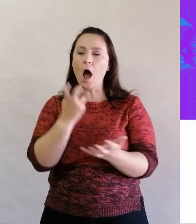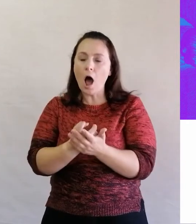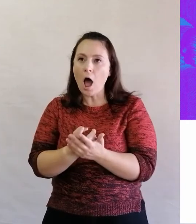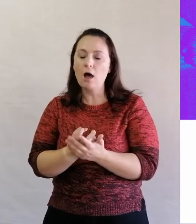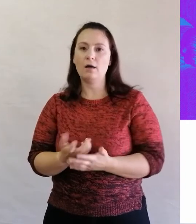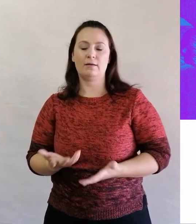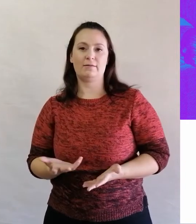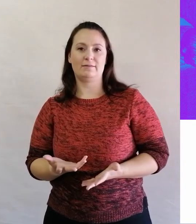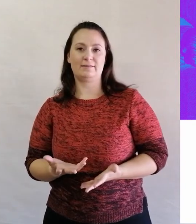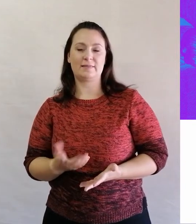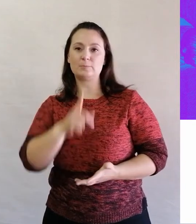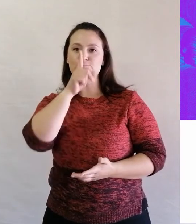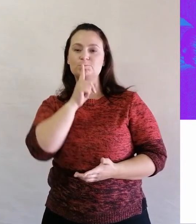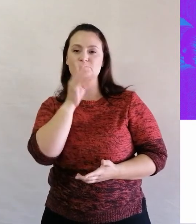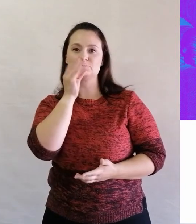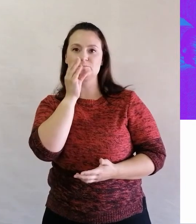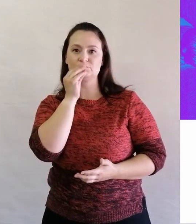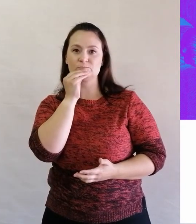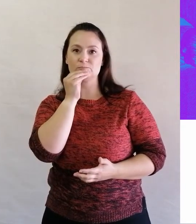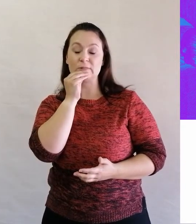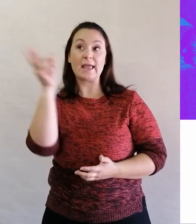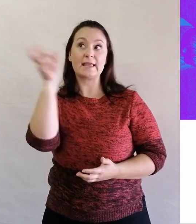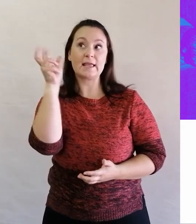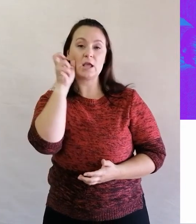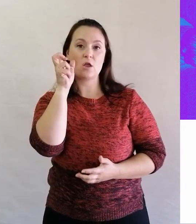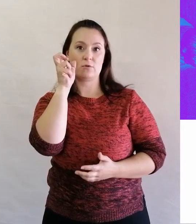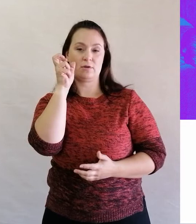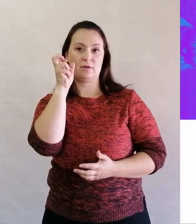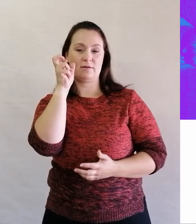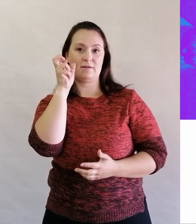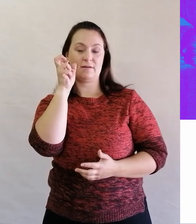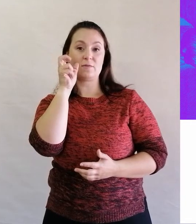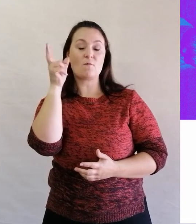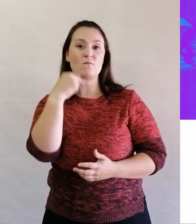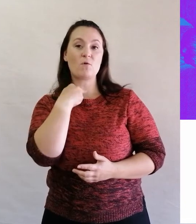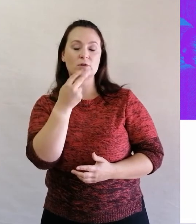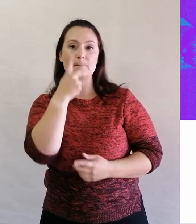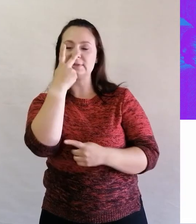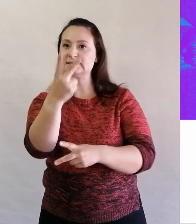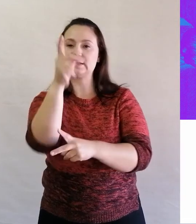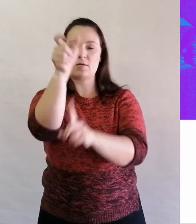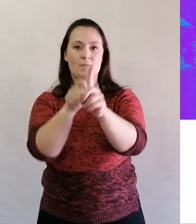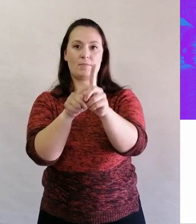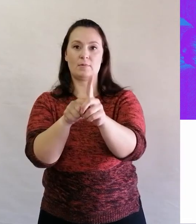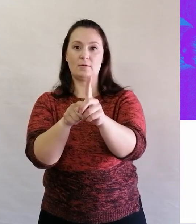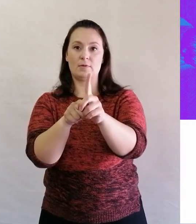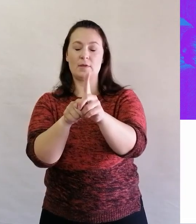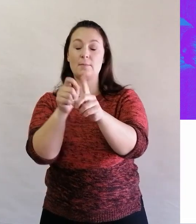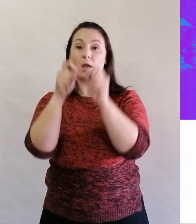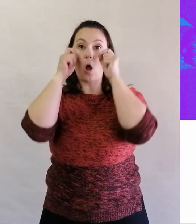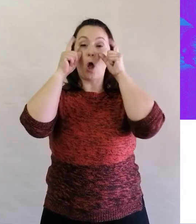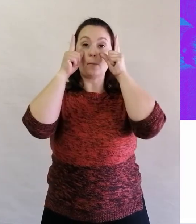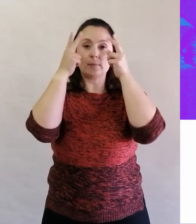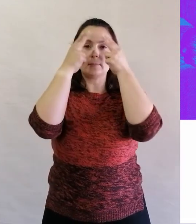You can imagine hearing the voice, but seeing no one. Wow. Saul rose from the ground, and although his eyes were opened, he saw